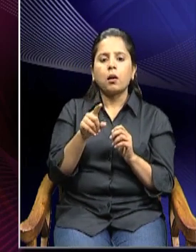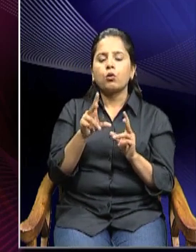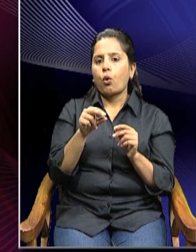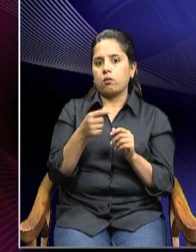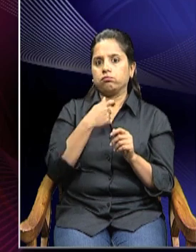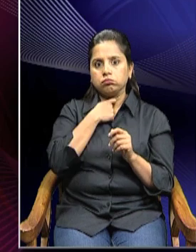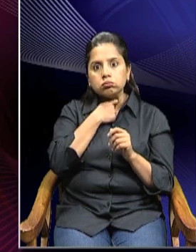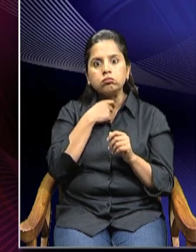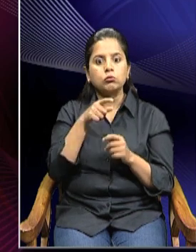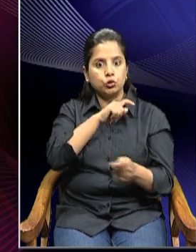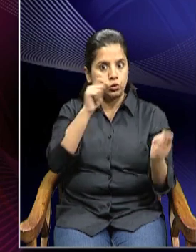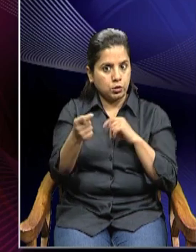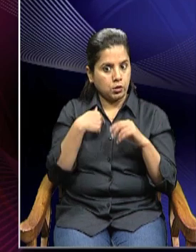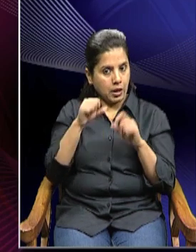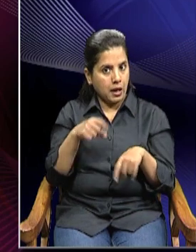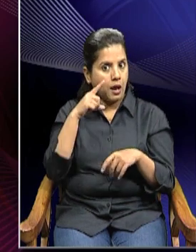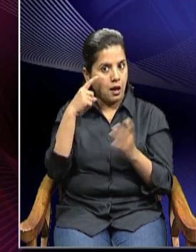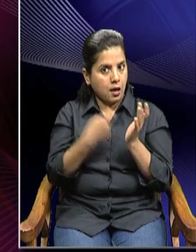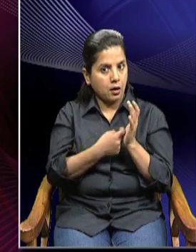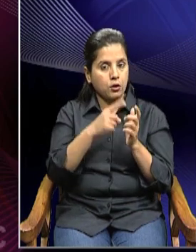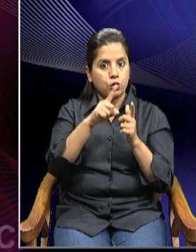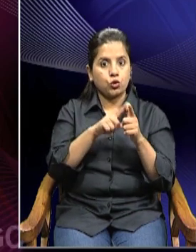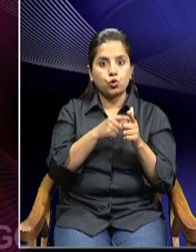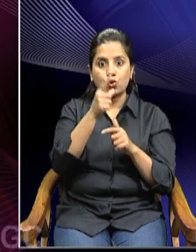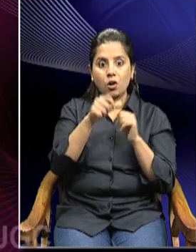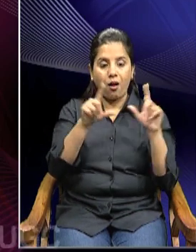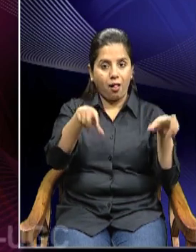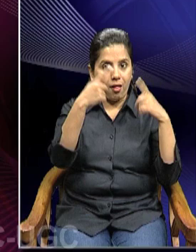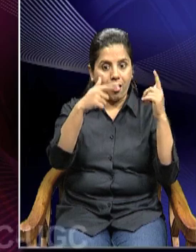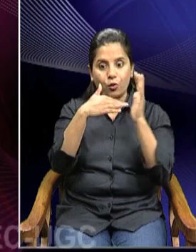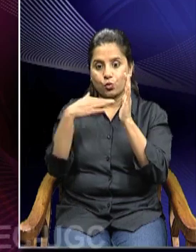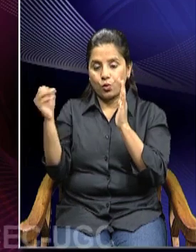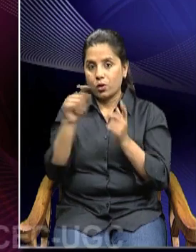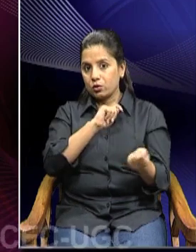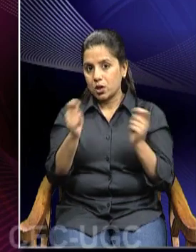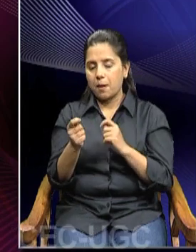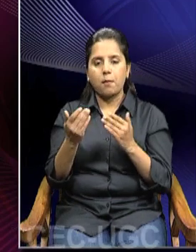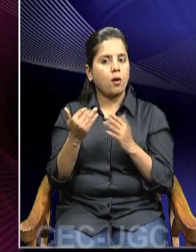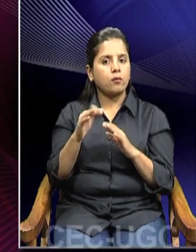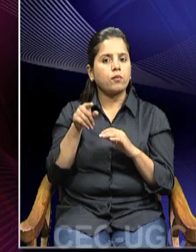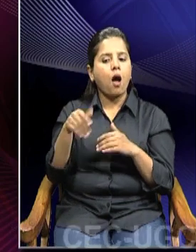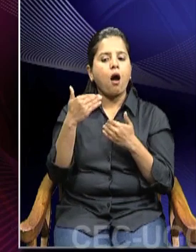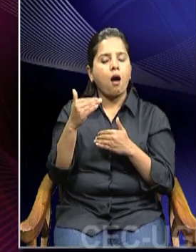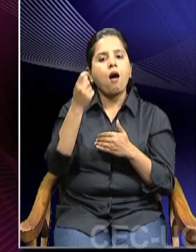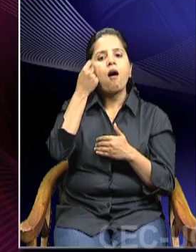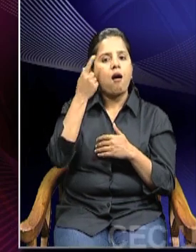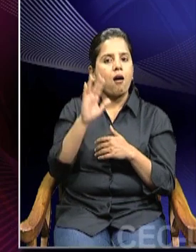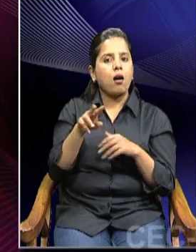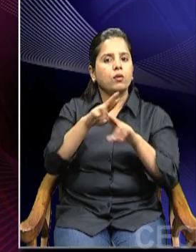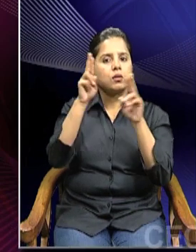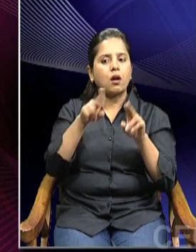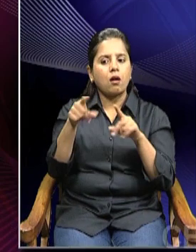and transform IR from jungle to zoo. So they understand the limitations of